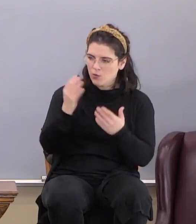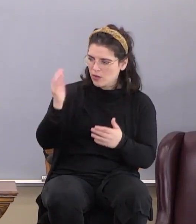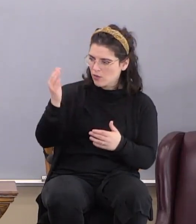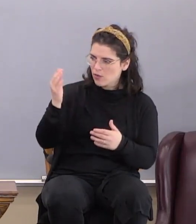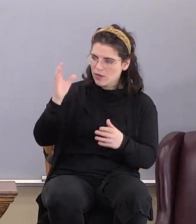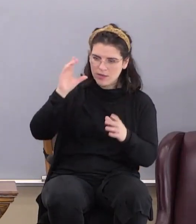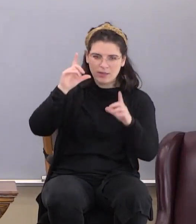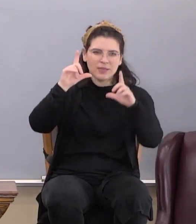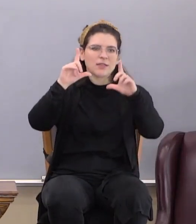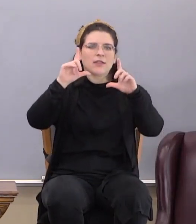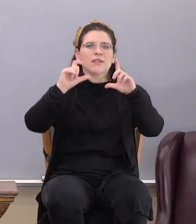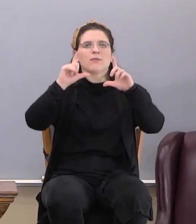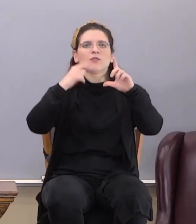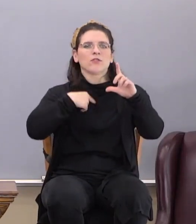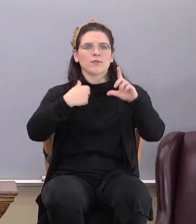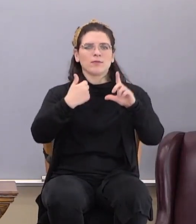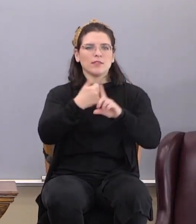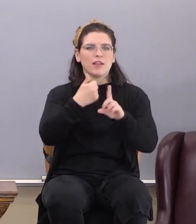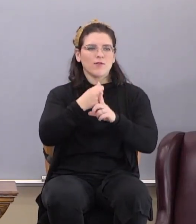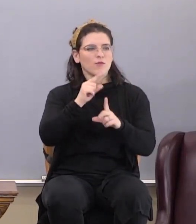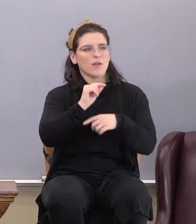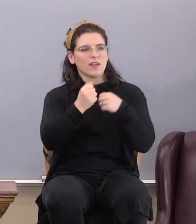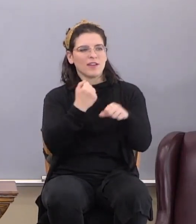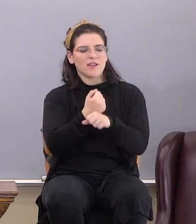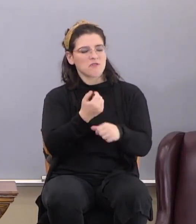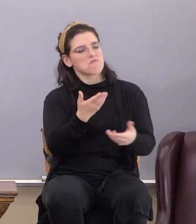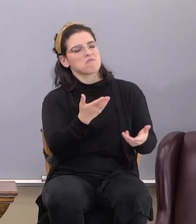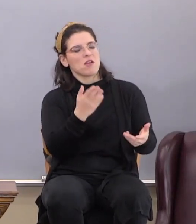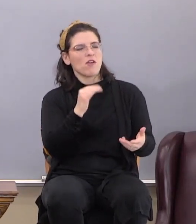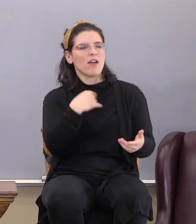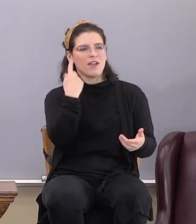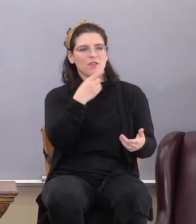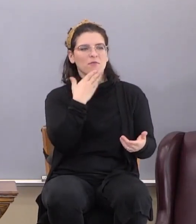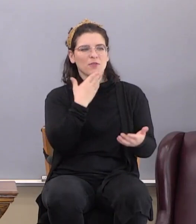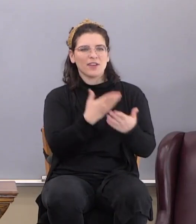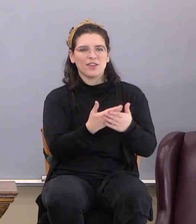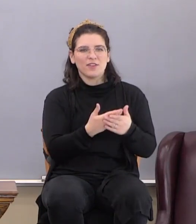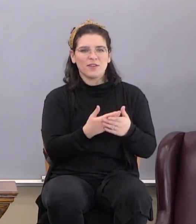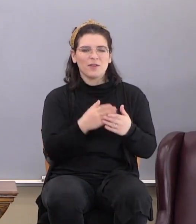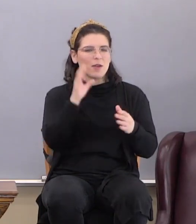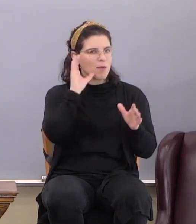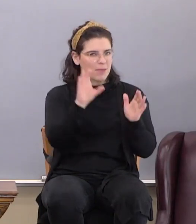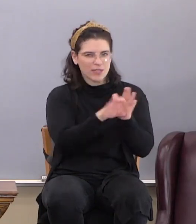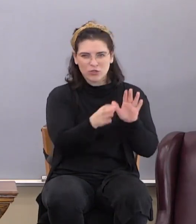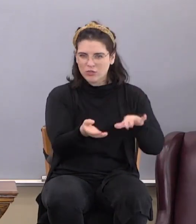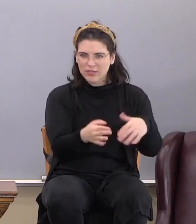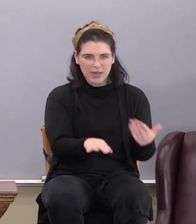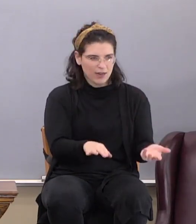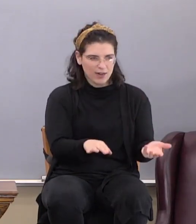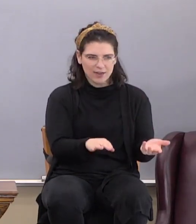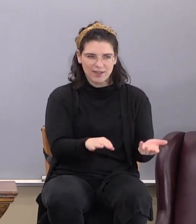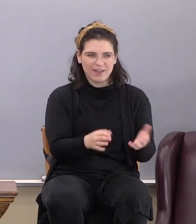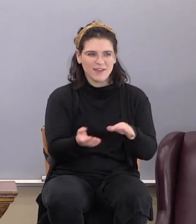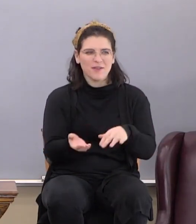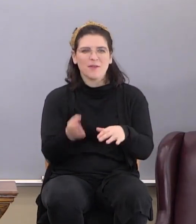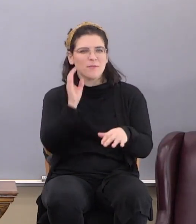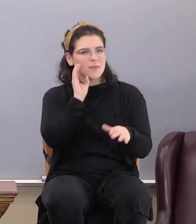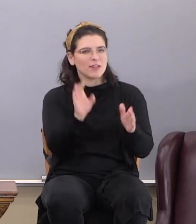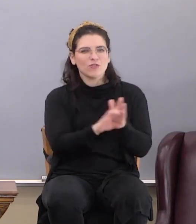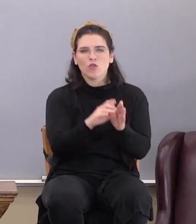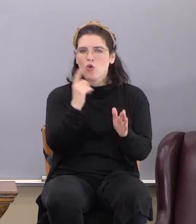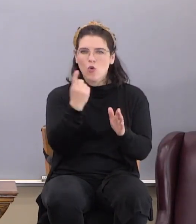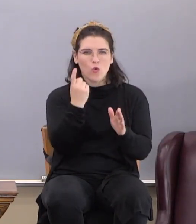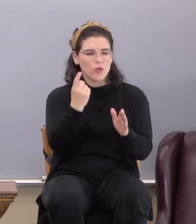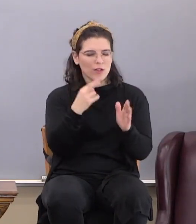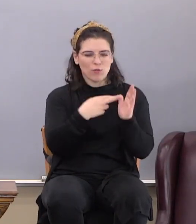do I look? And he takes a picture of himself 20 years ago. And he says, man, I look pretty good, right? Well, a picture's dead. A picture only captures